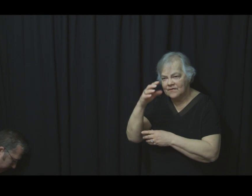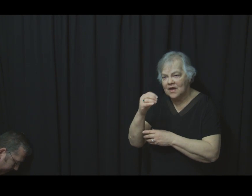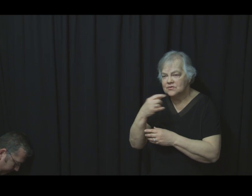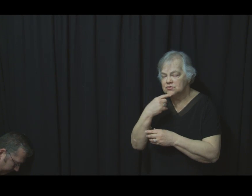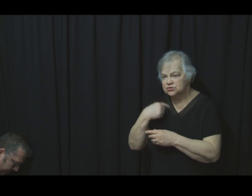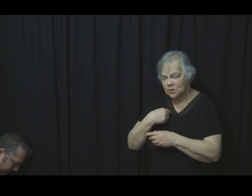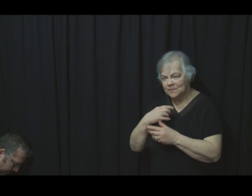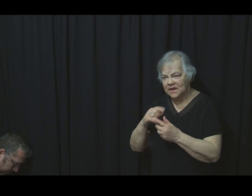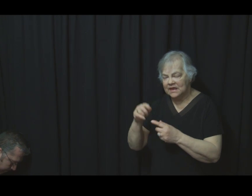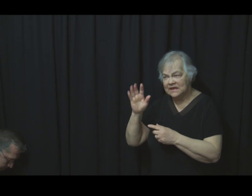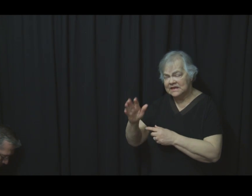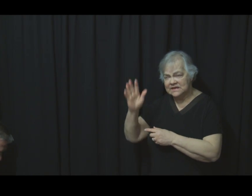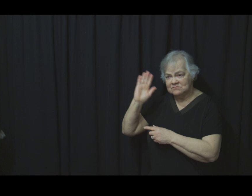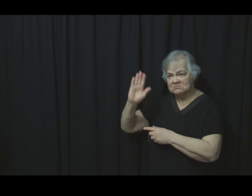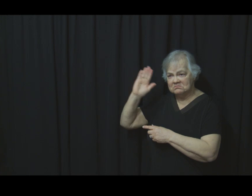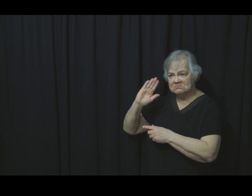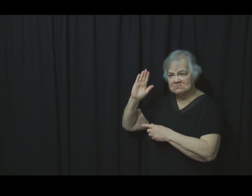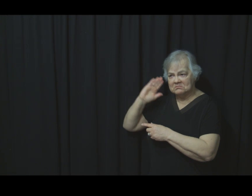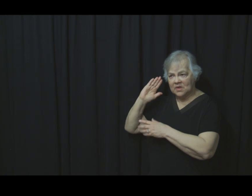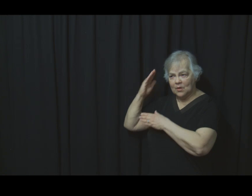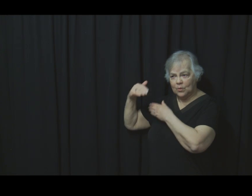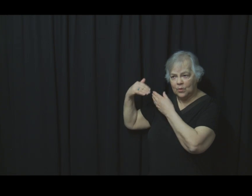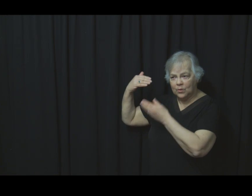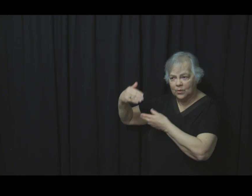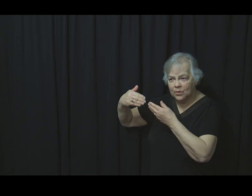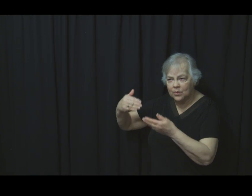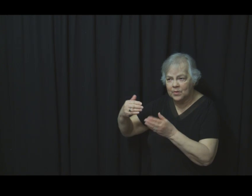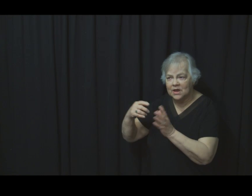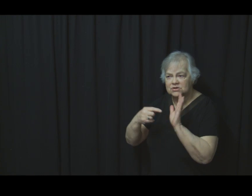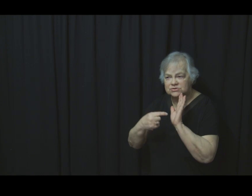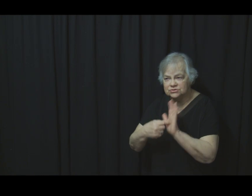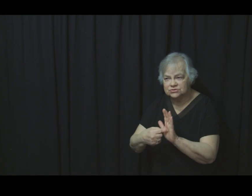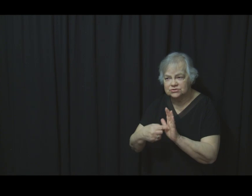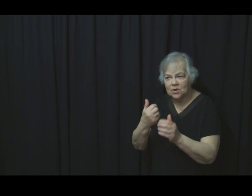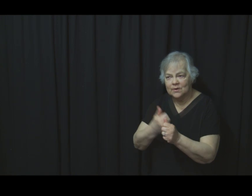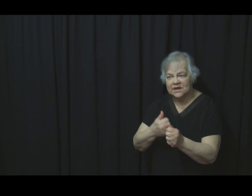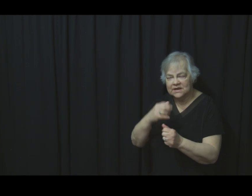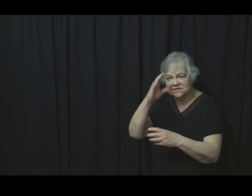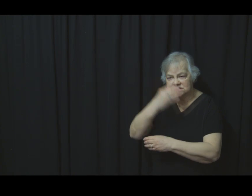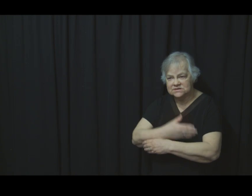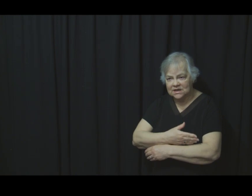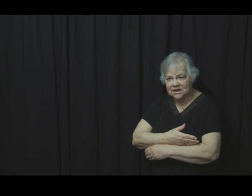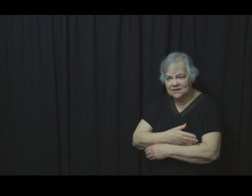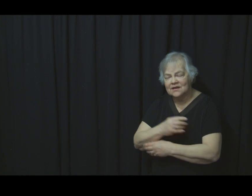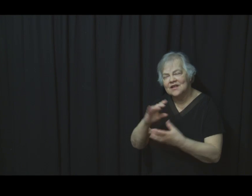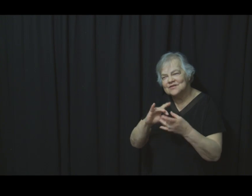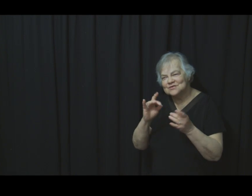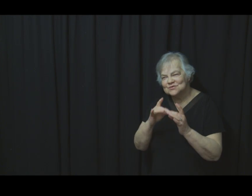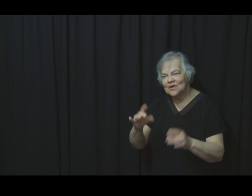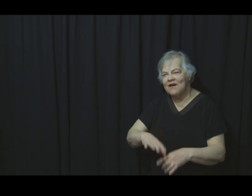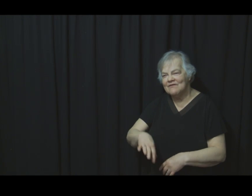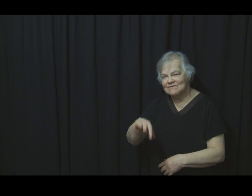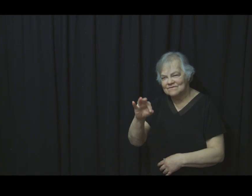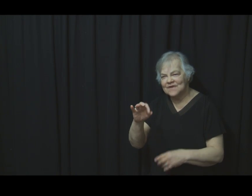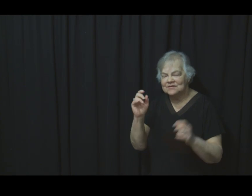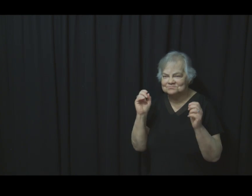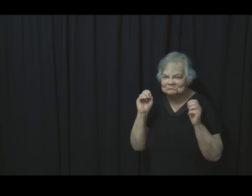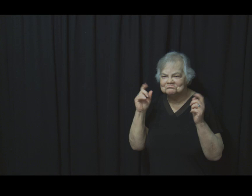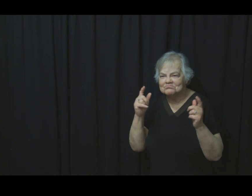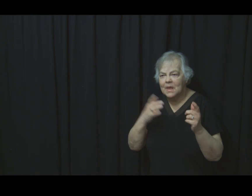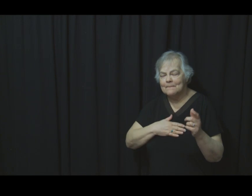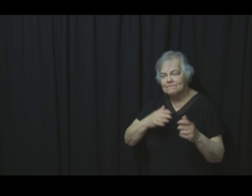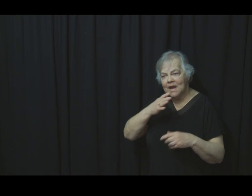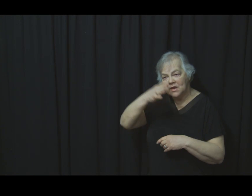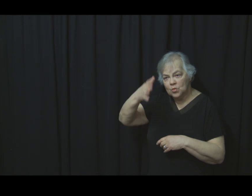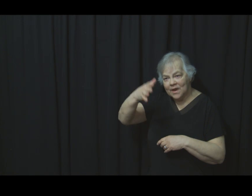him. And there's a story associated with this, which I find remarkable. My grandfather